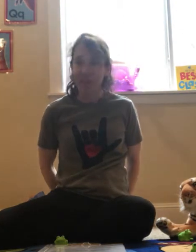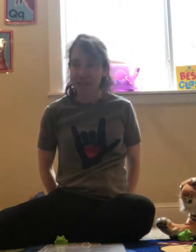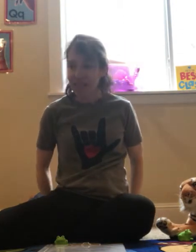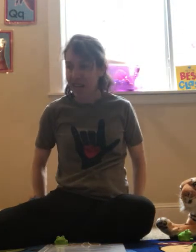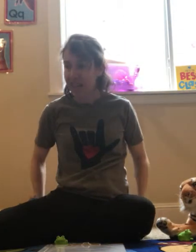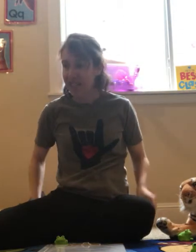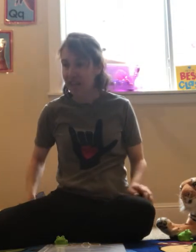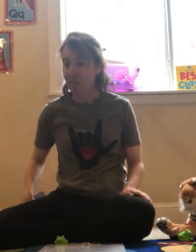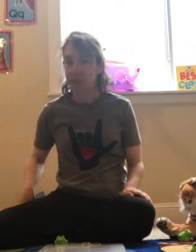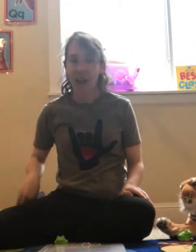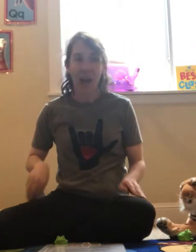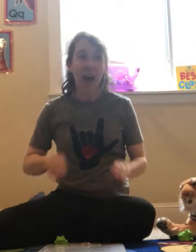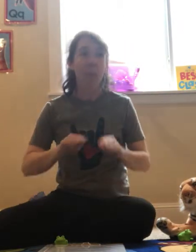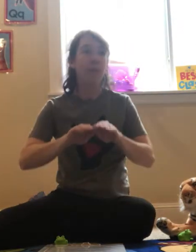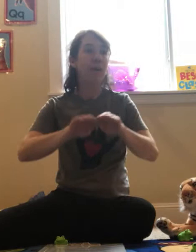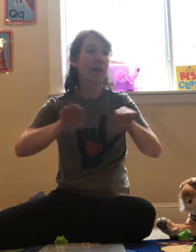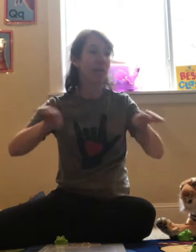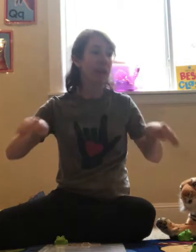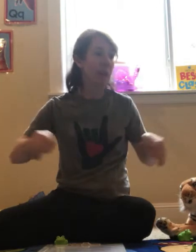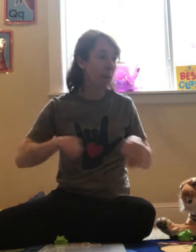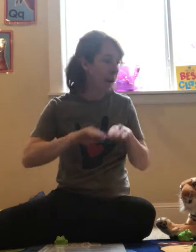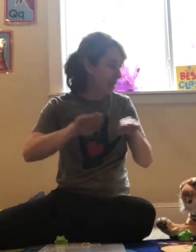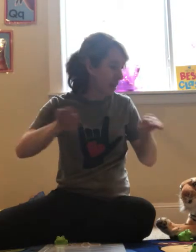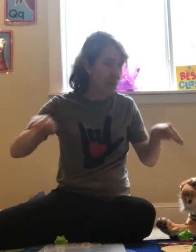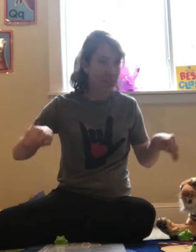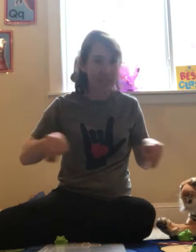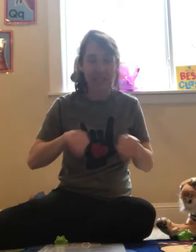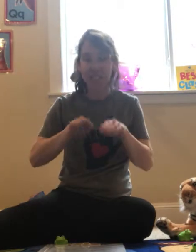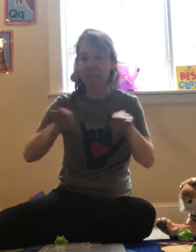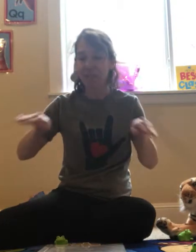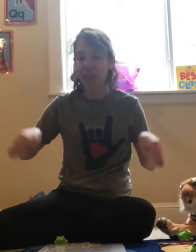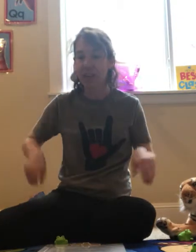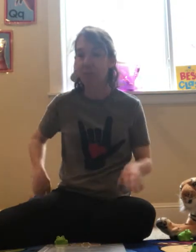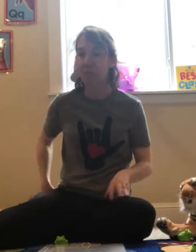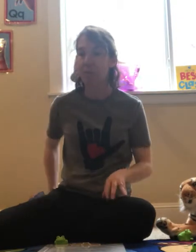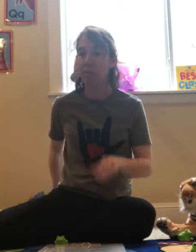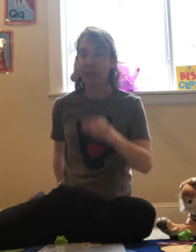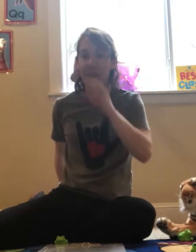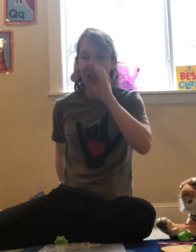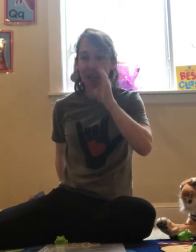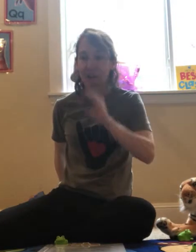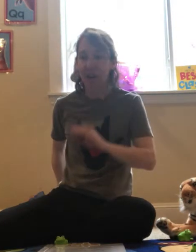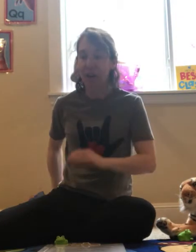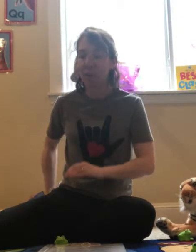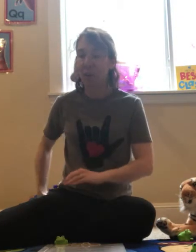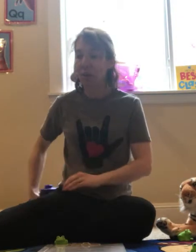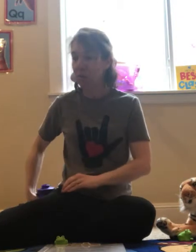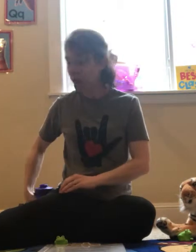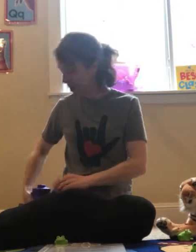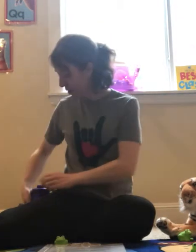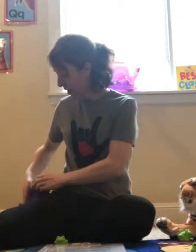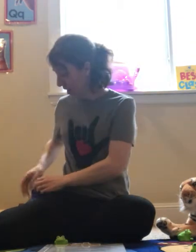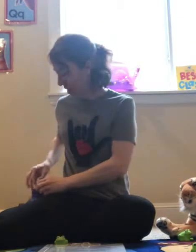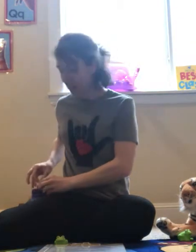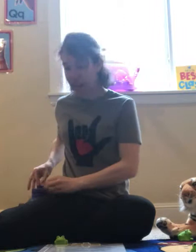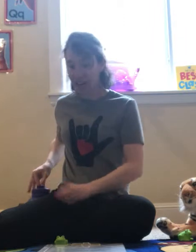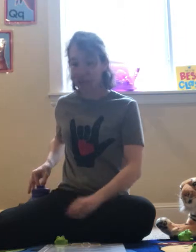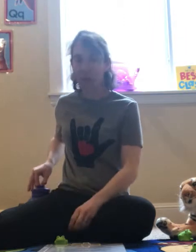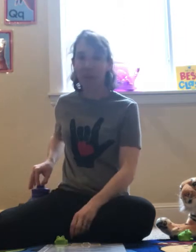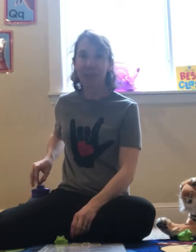is Tiny Tim. I put him in the bathtub to see if he could swim. He drank up all the water. He ate up all the